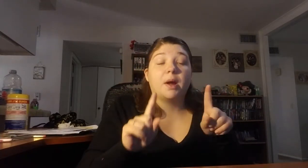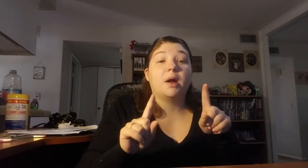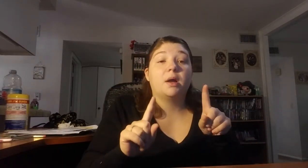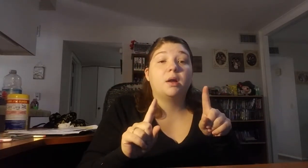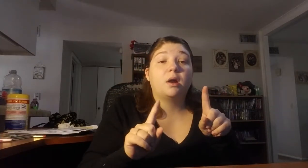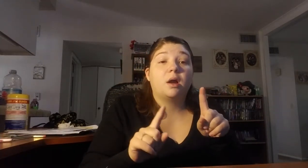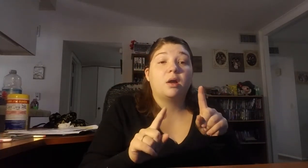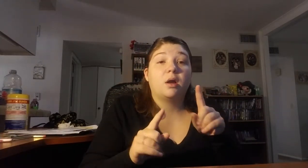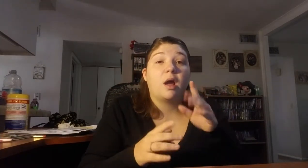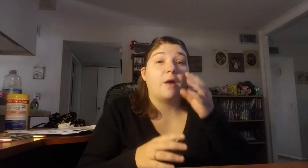but